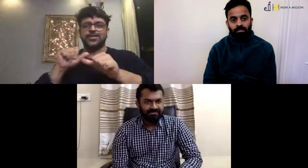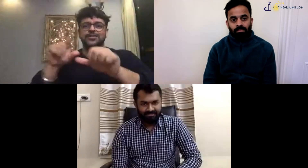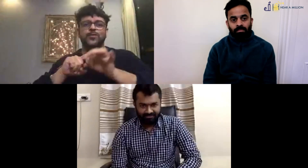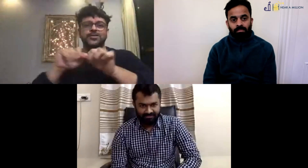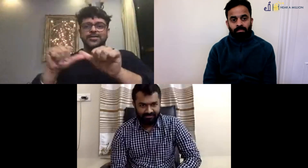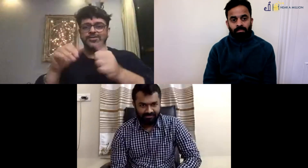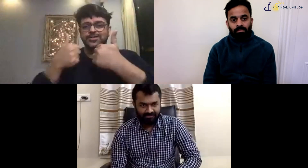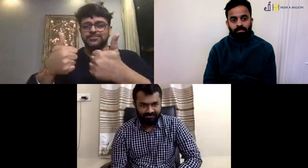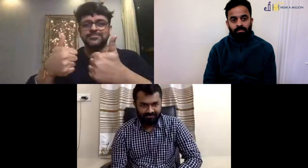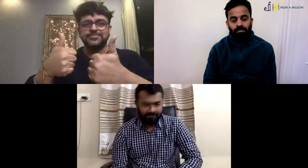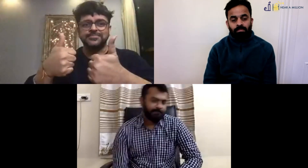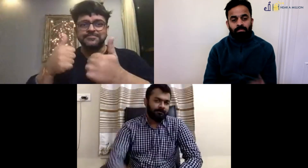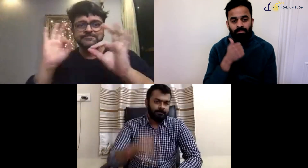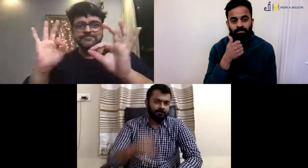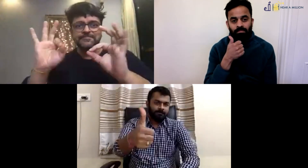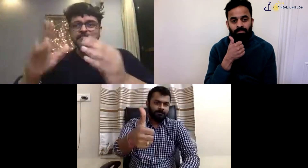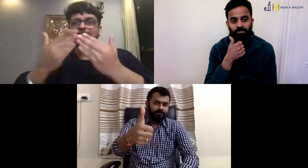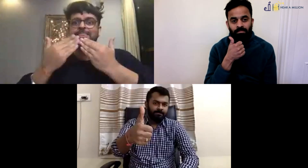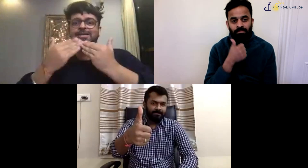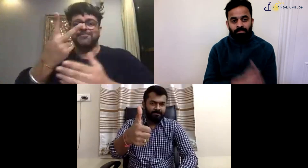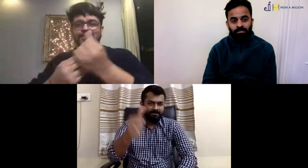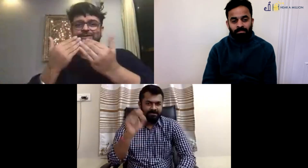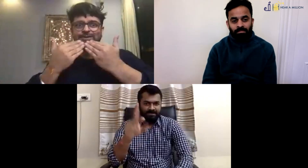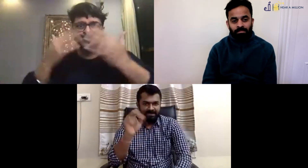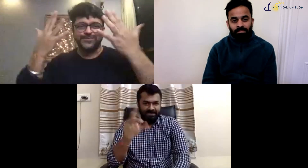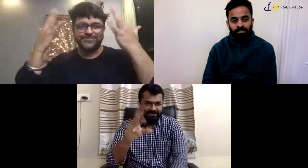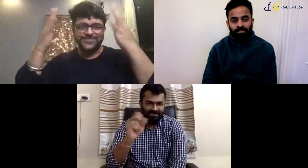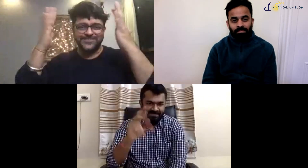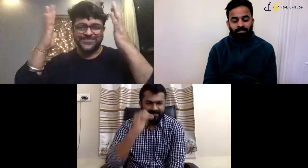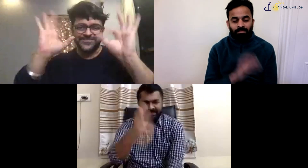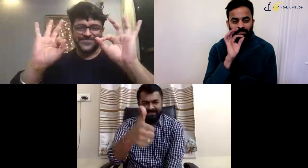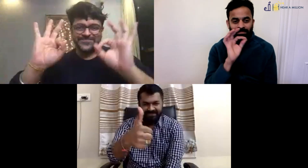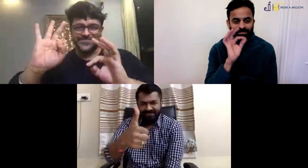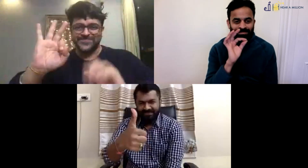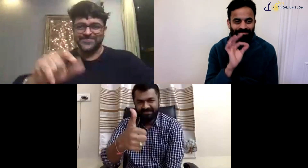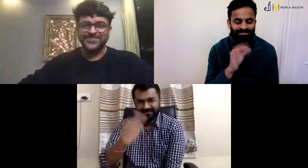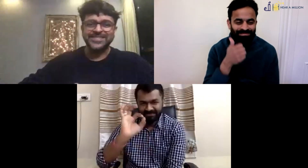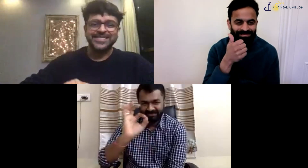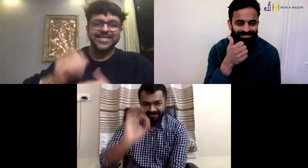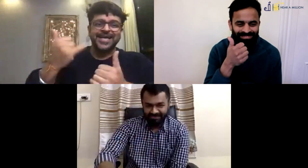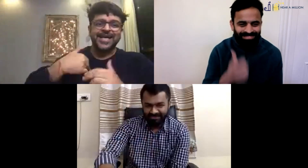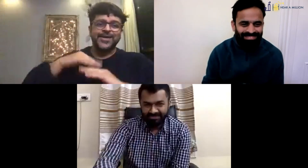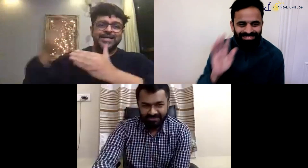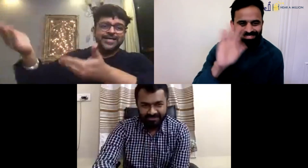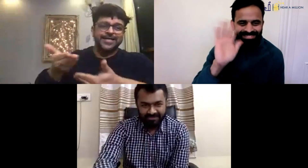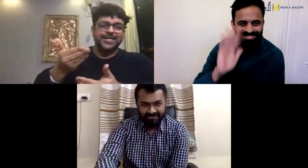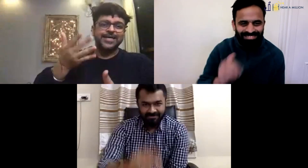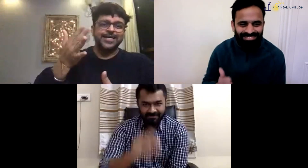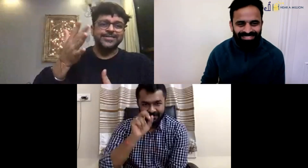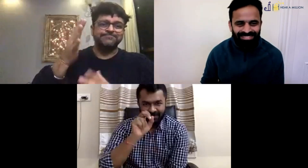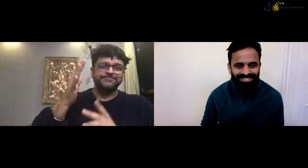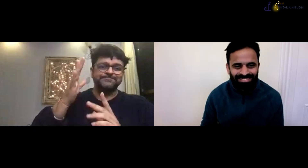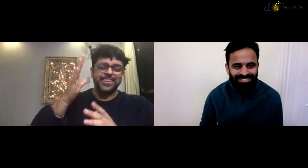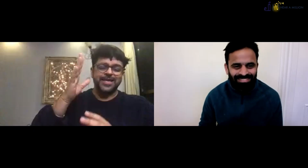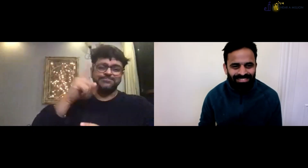time, we have 30 minutes for the question and answers. All right. Thank you. Thank you both of you for joining in, waving hands at the two of you. Thank you.